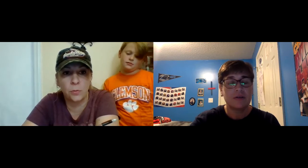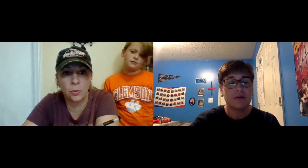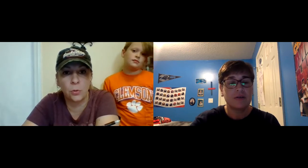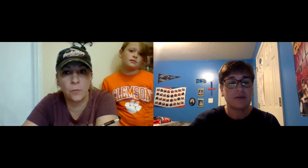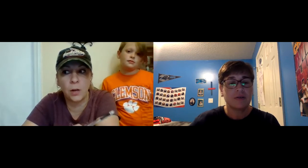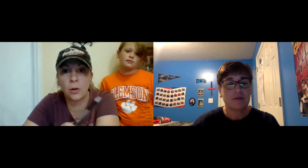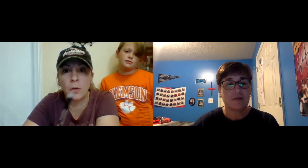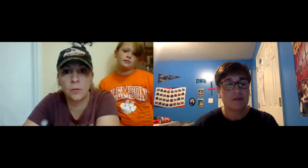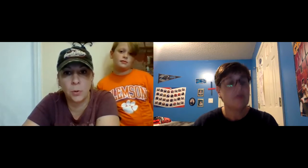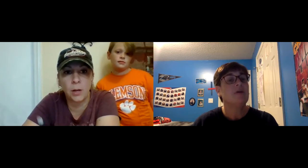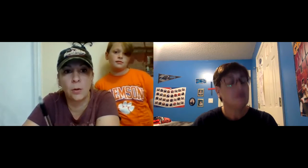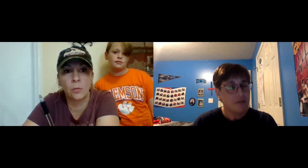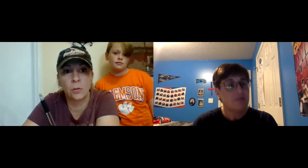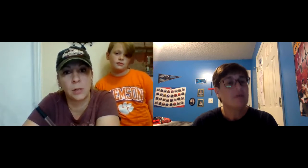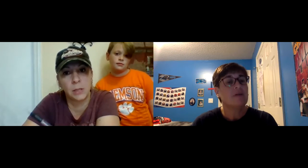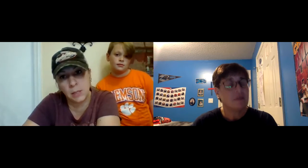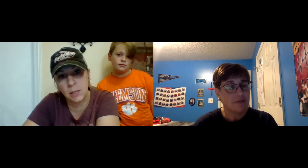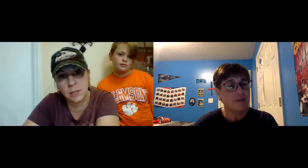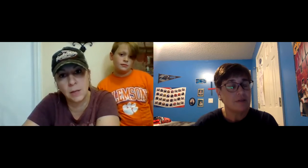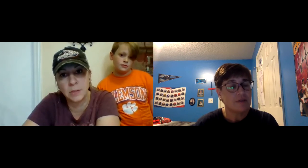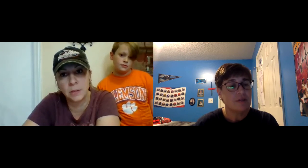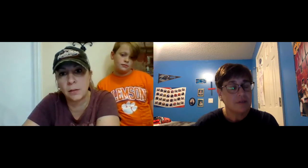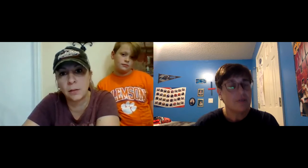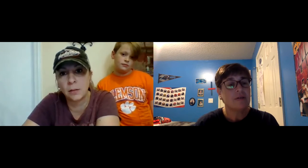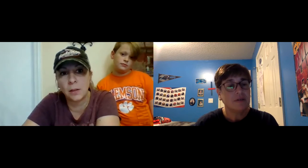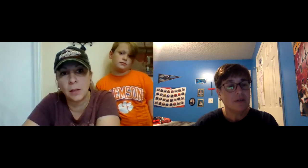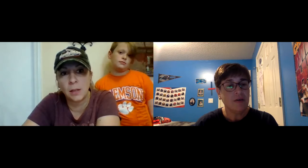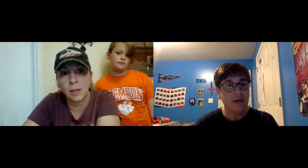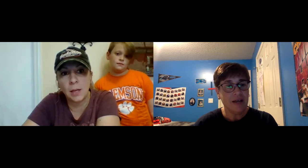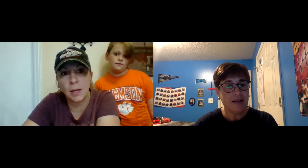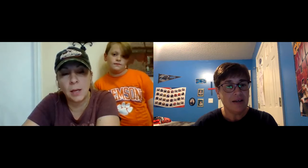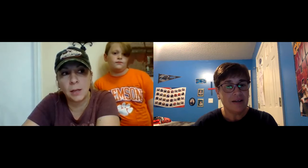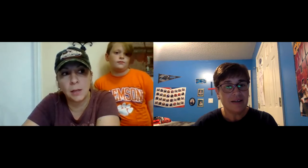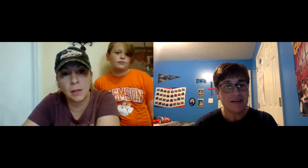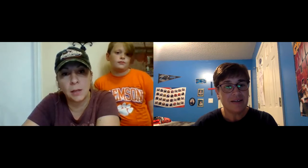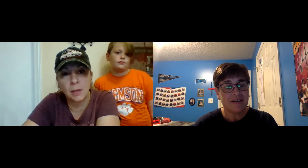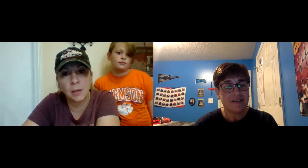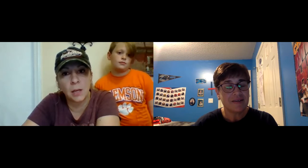through Fairgrove to Brown and then into East Davidson. Okay. And